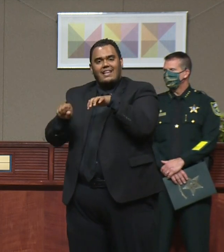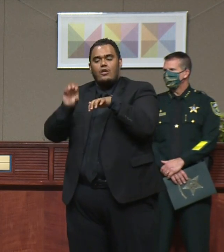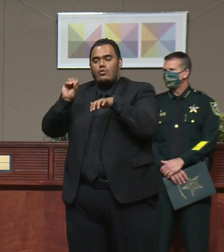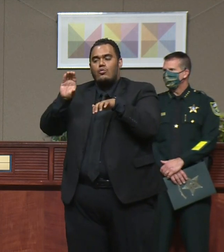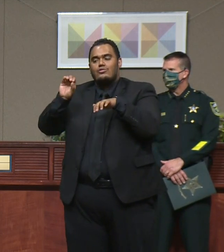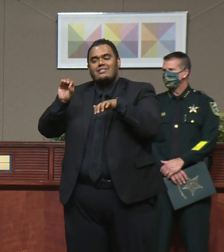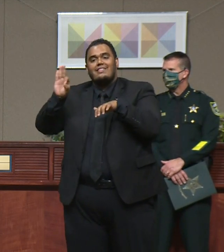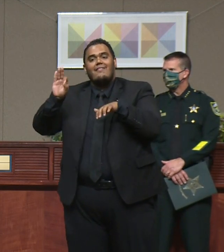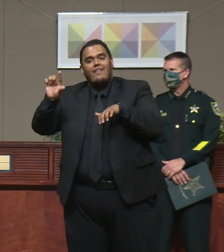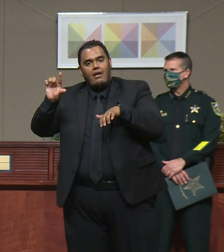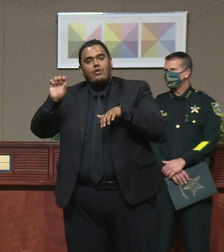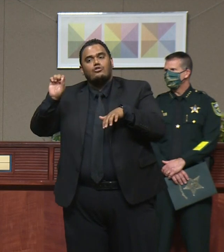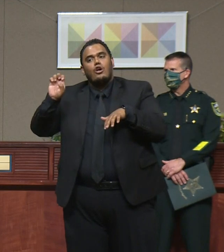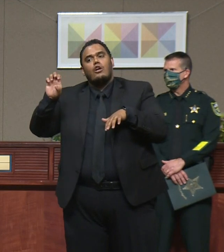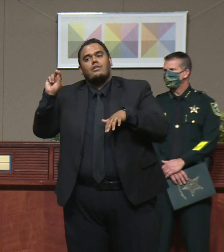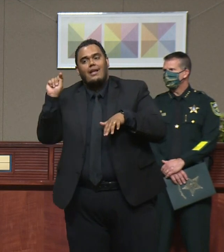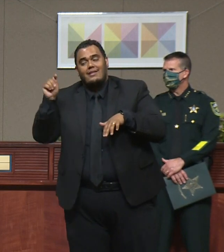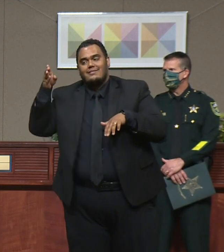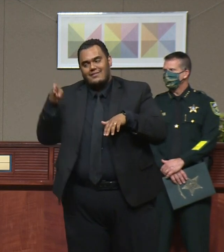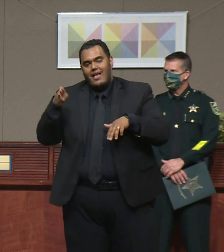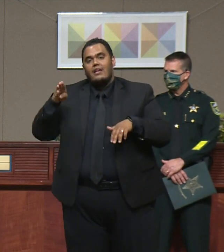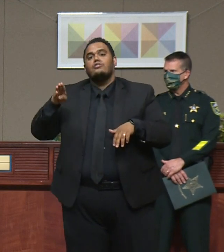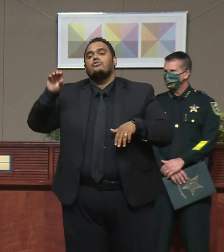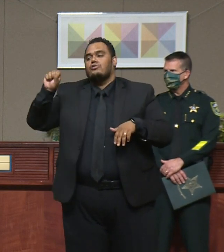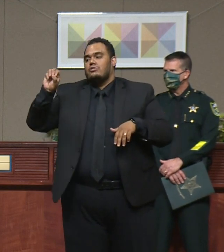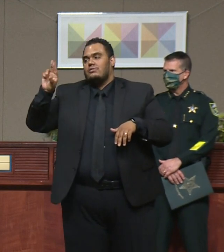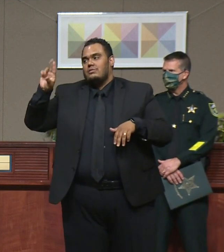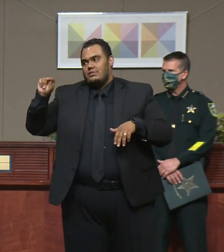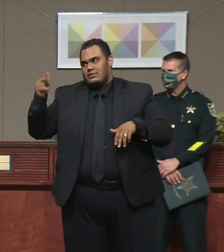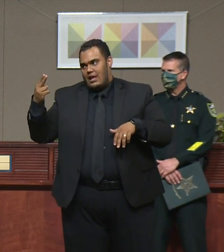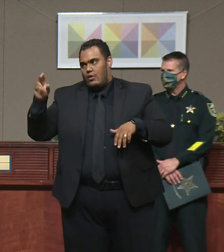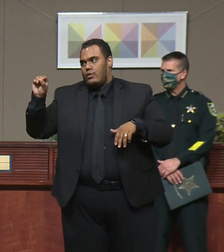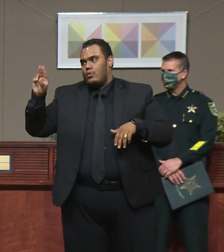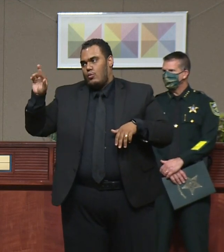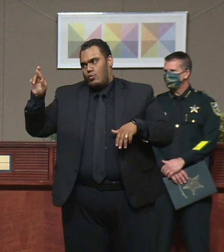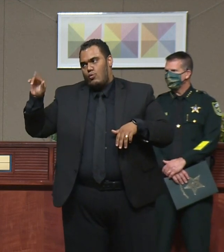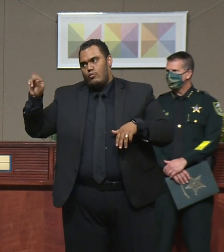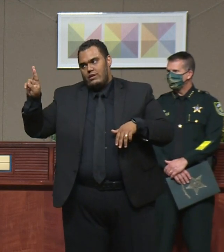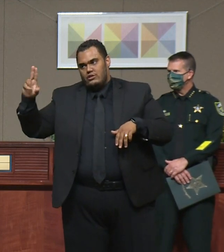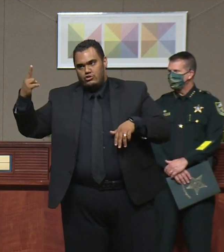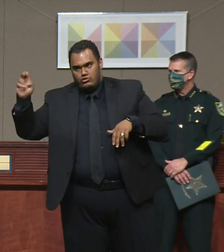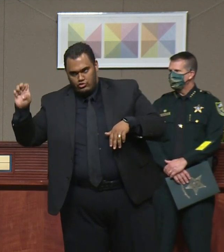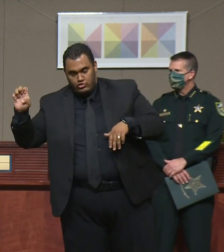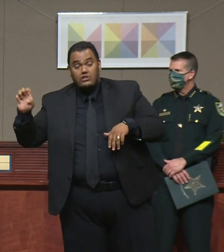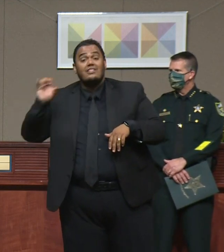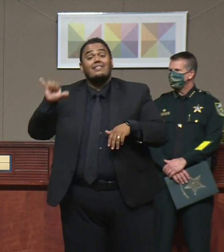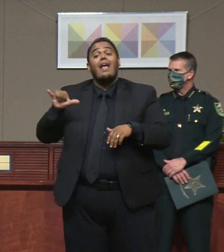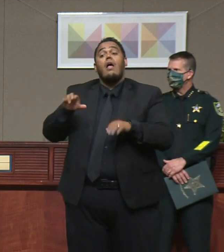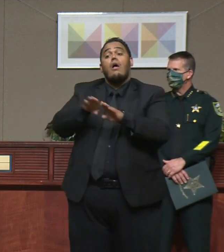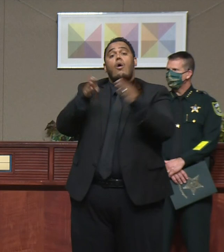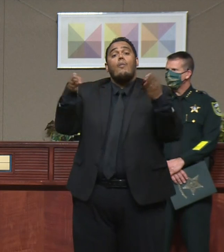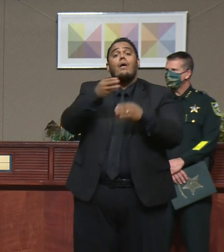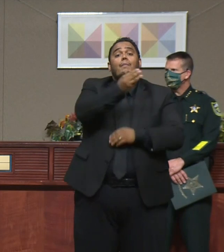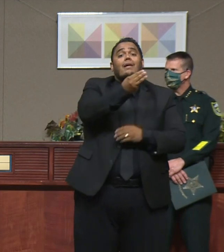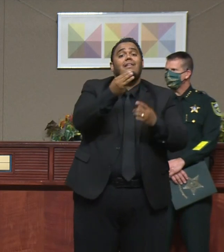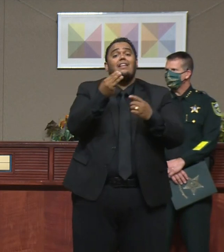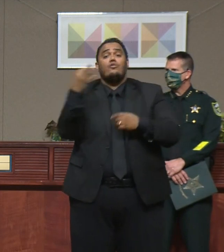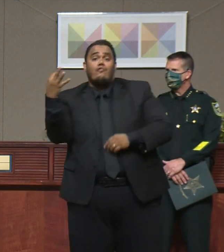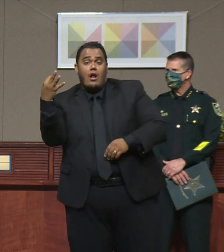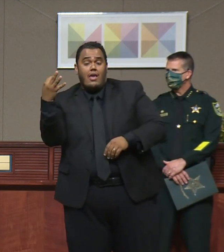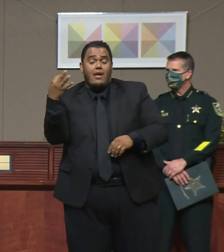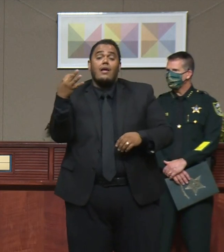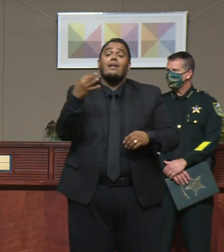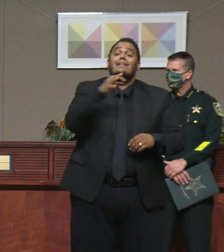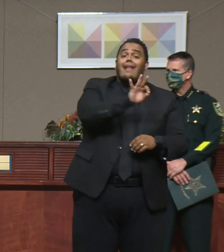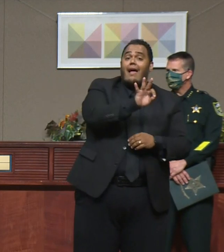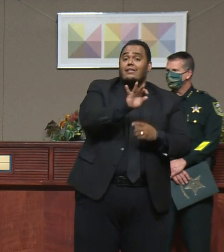ocfl.net/South Orange. The 2 sites are currently open Monday through Friday from 9 a.m. to 4 p.m.